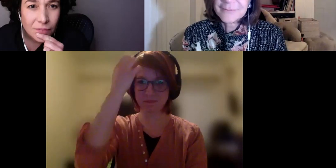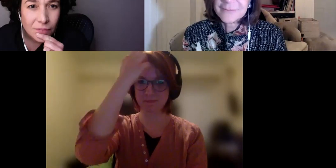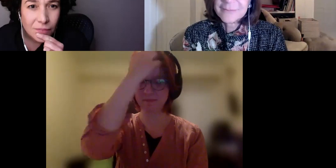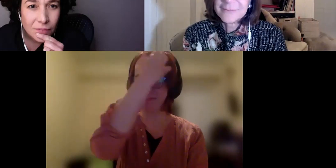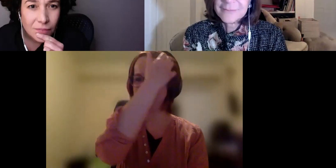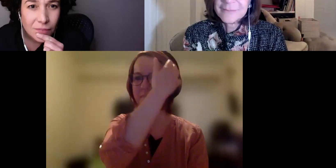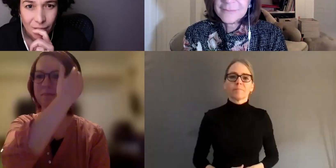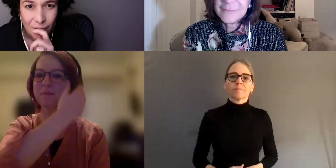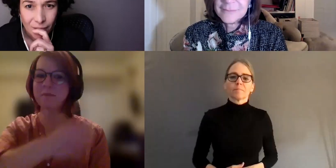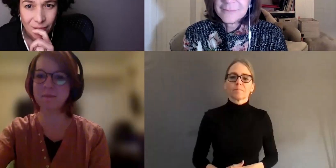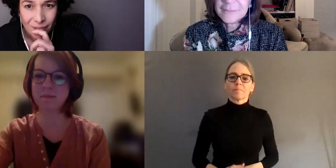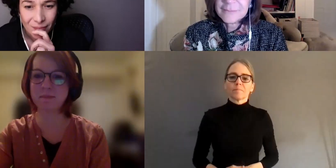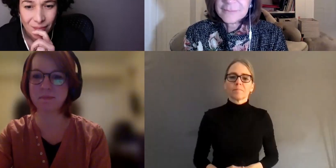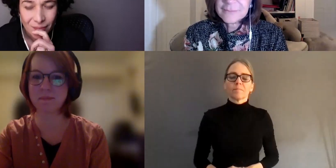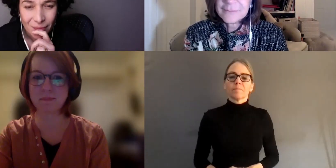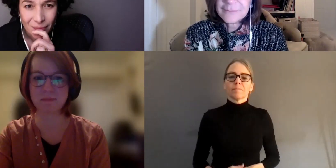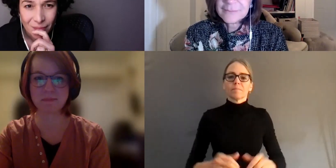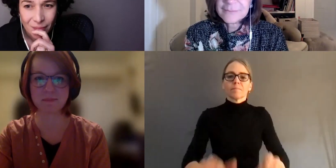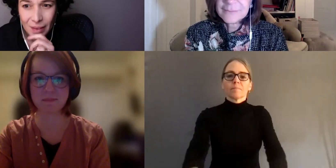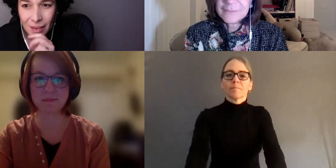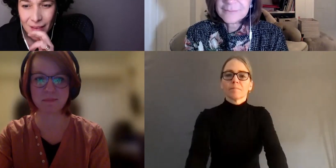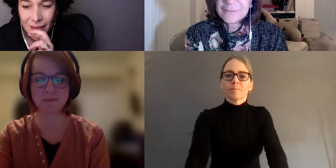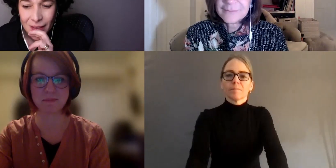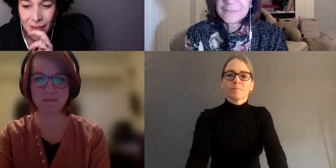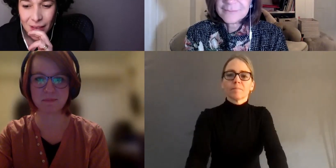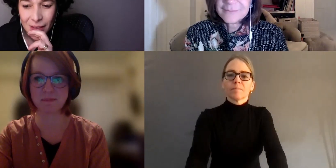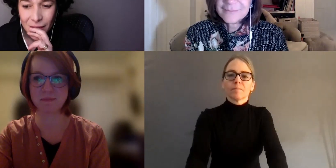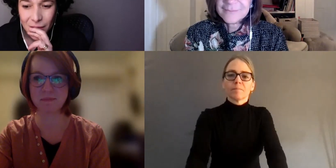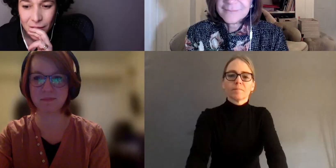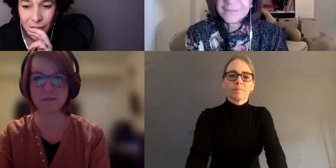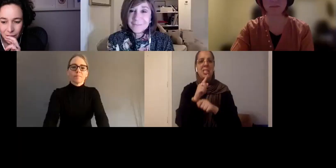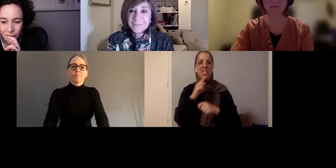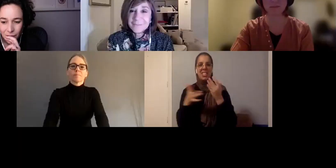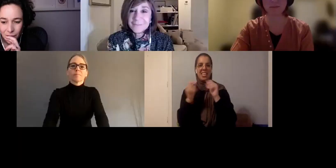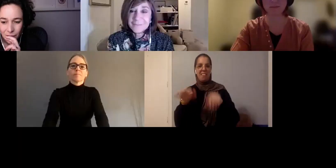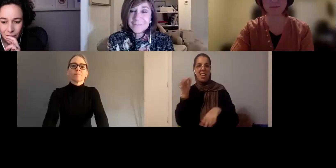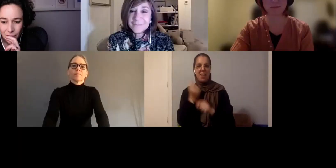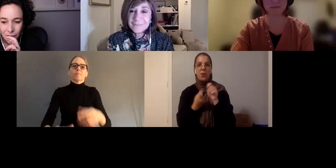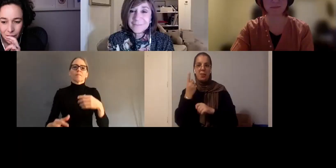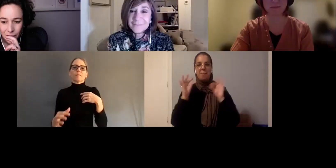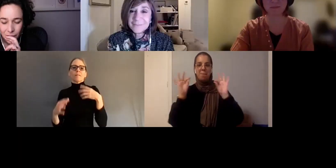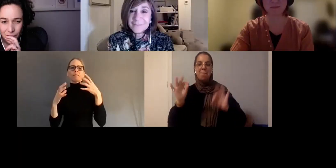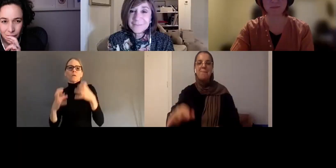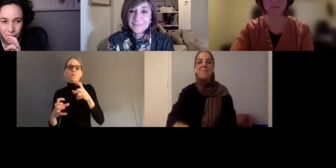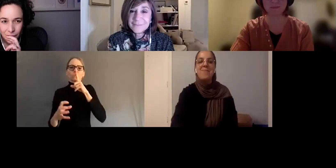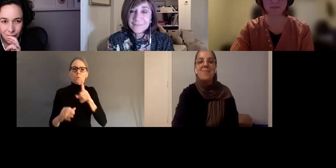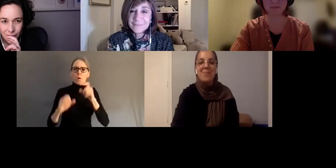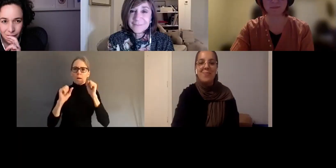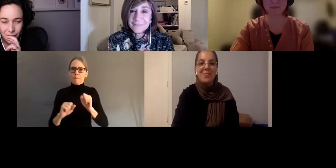Jean-Philippe, do you find everyone? Good. Because I wanted just to make the bridge